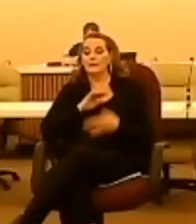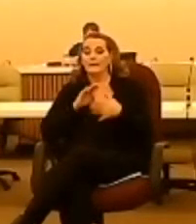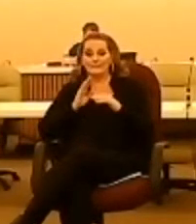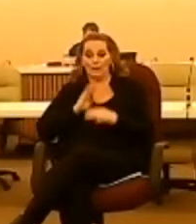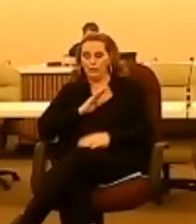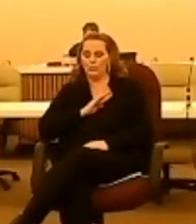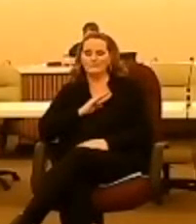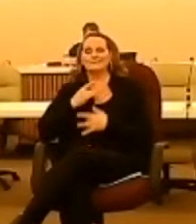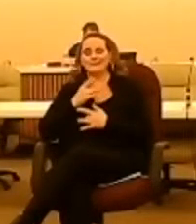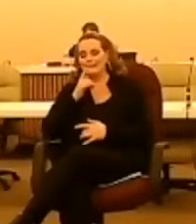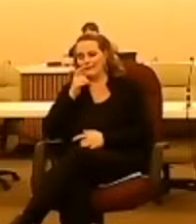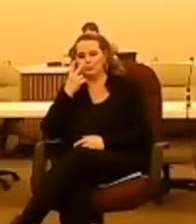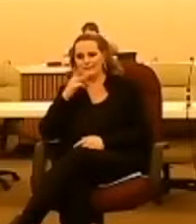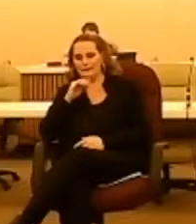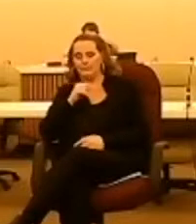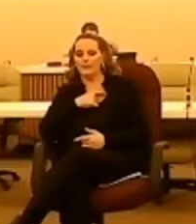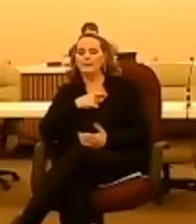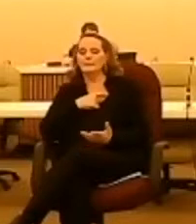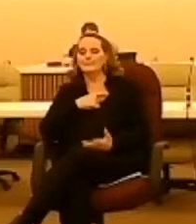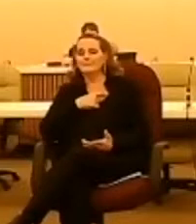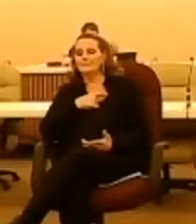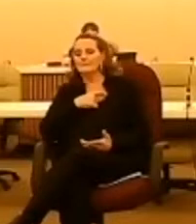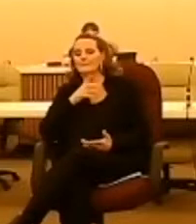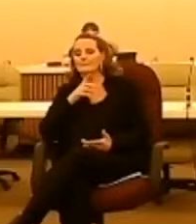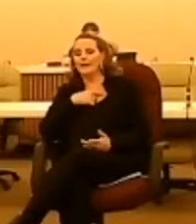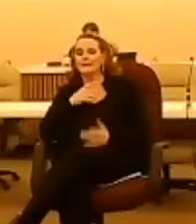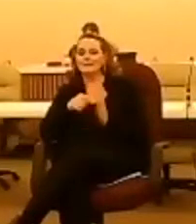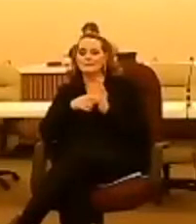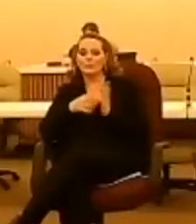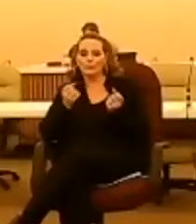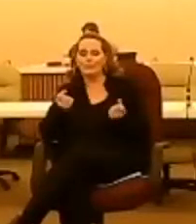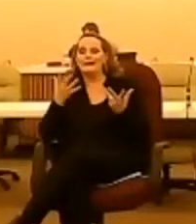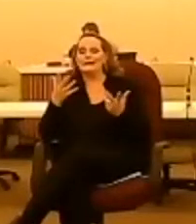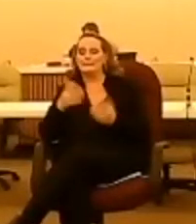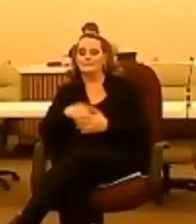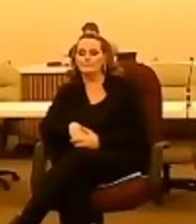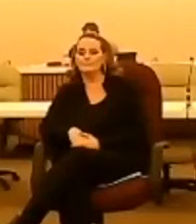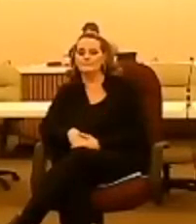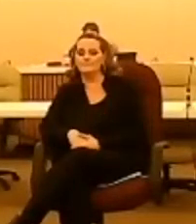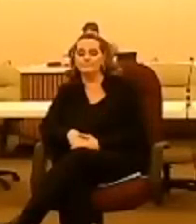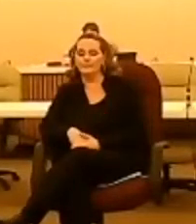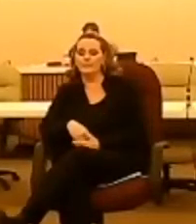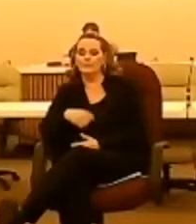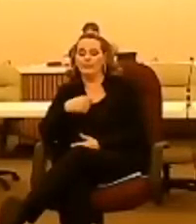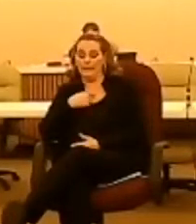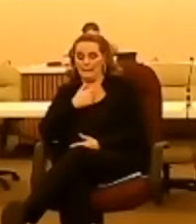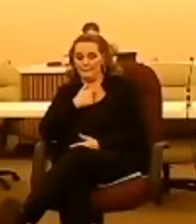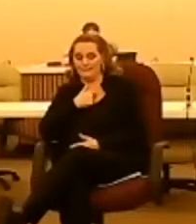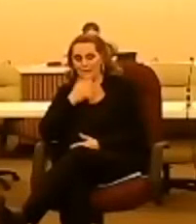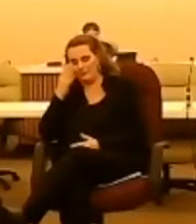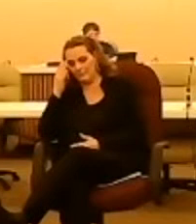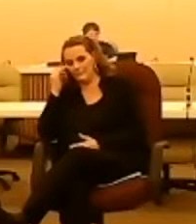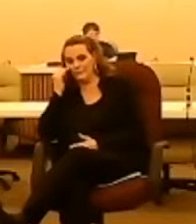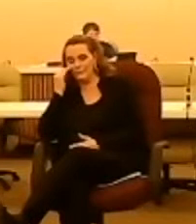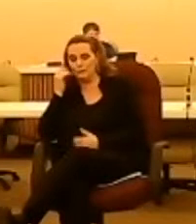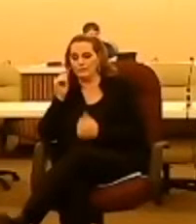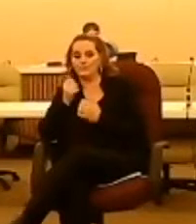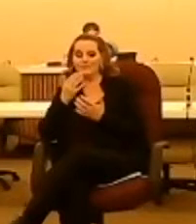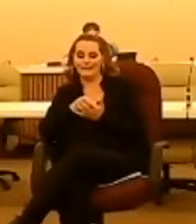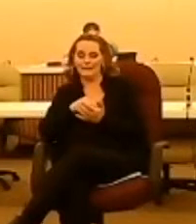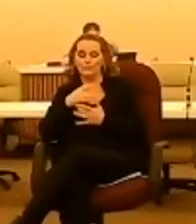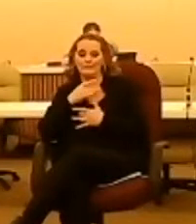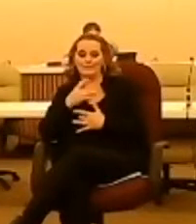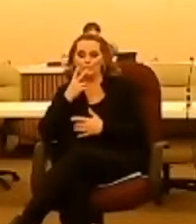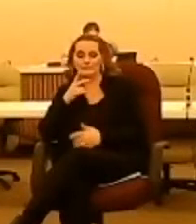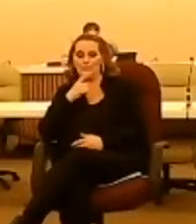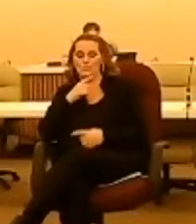it. But I can point to a ton of them that I'm aware of, because again, we also see it when